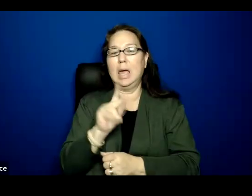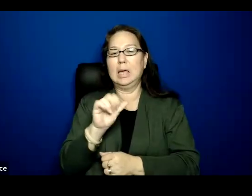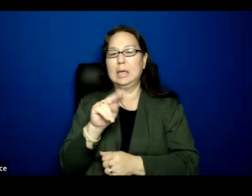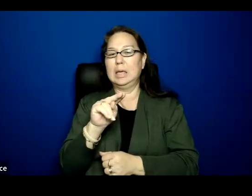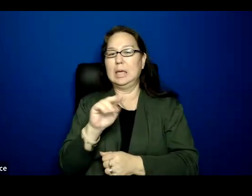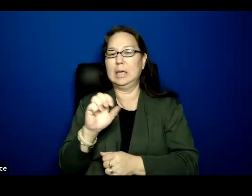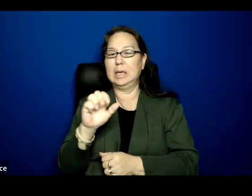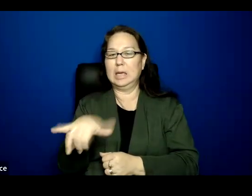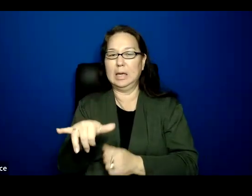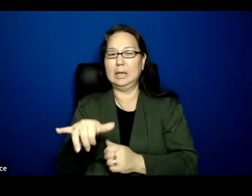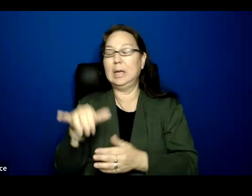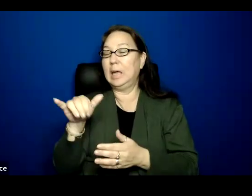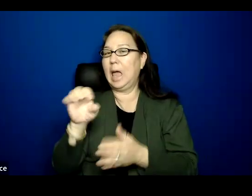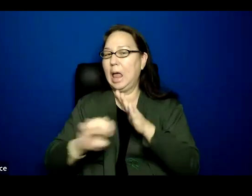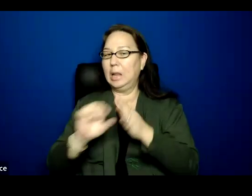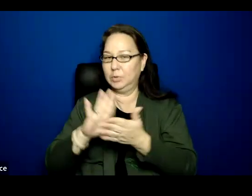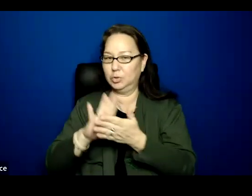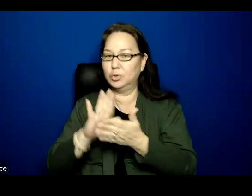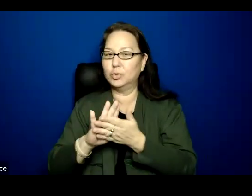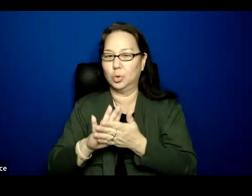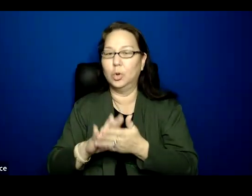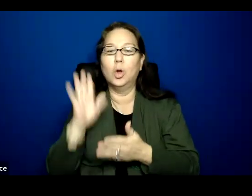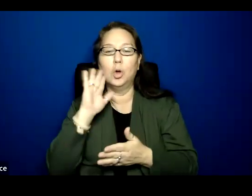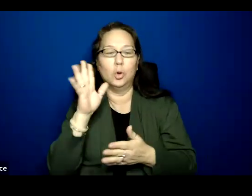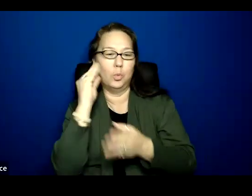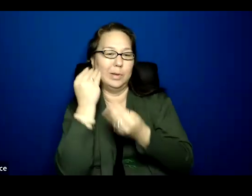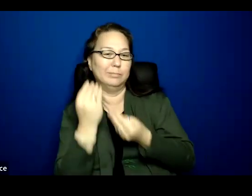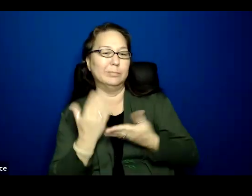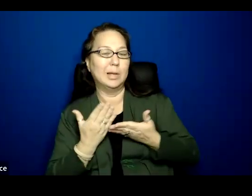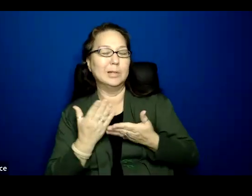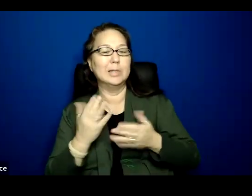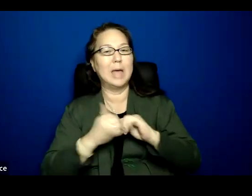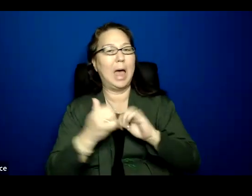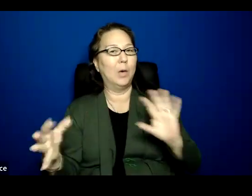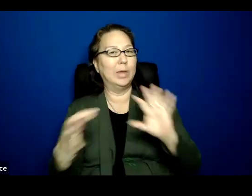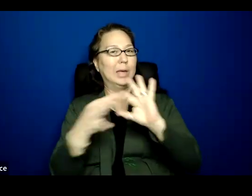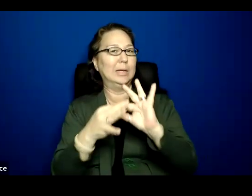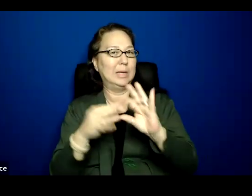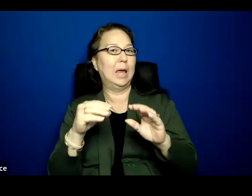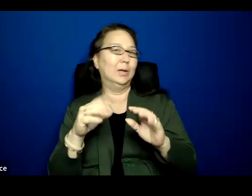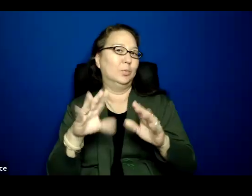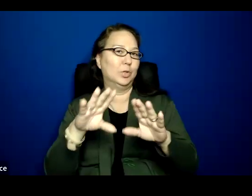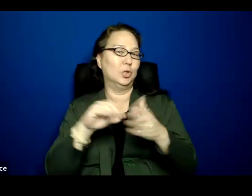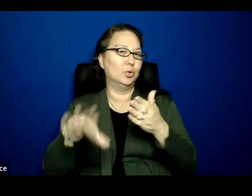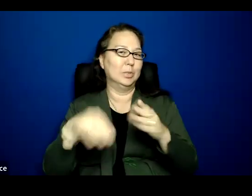their firsthand experience and the connection to students in the classroom. At this time, I will turn it over to our team, who's already seated, to begin